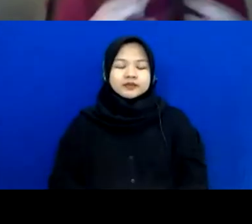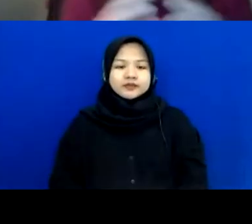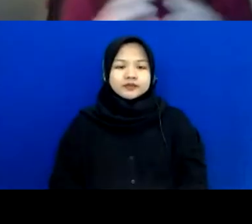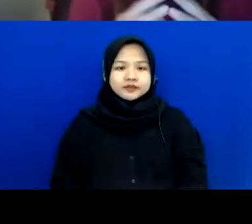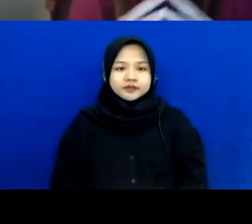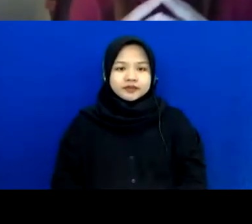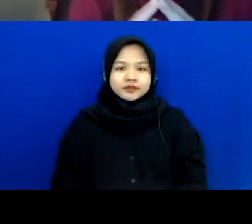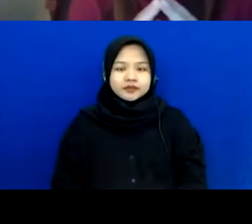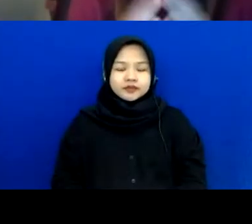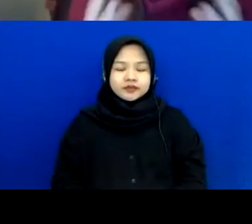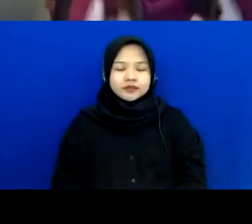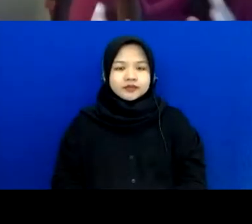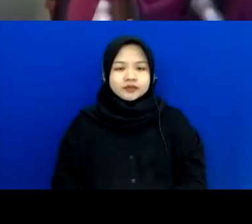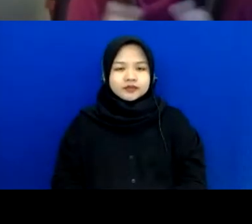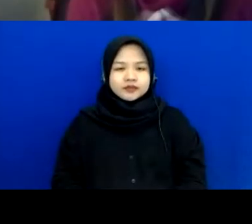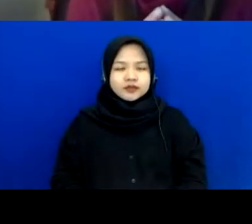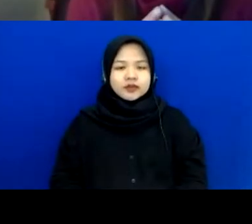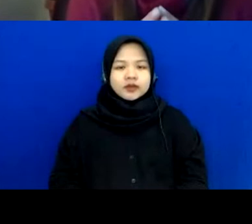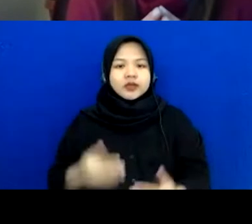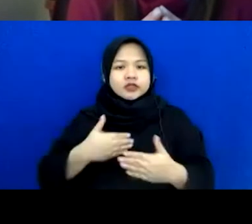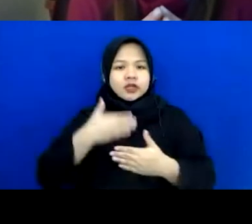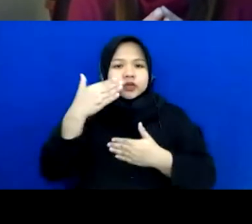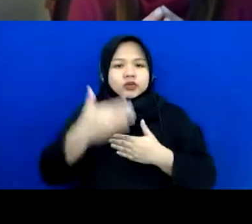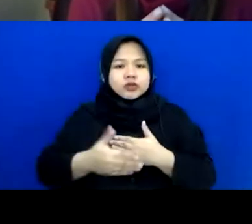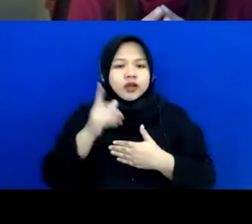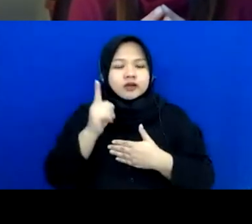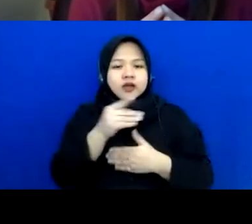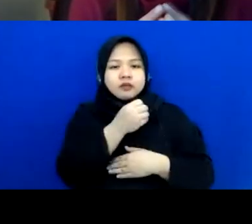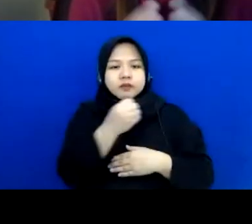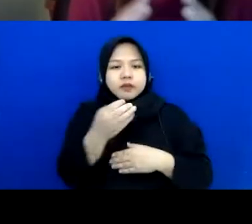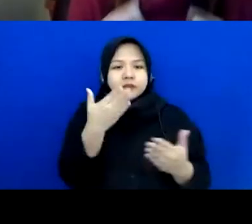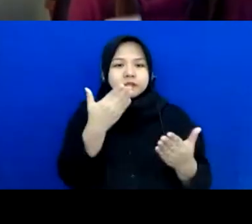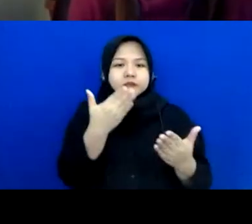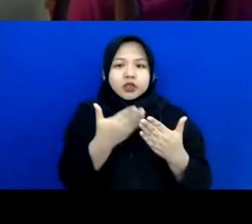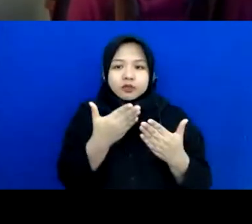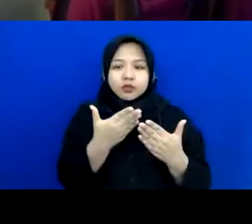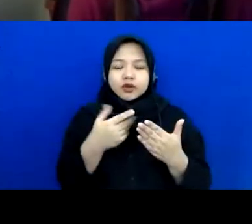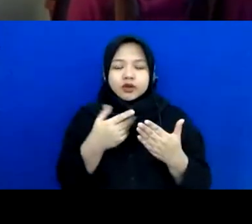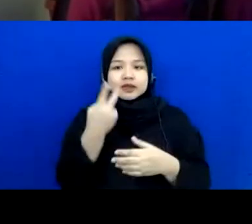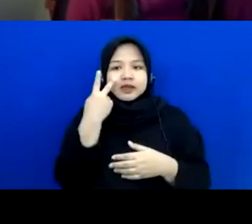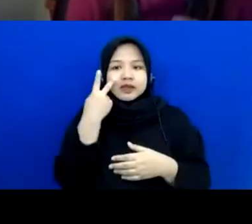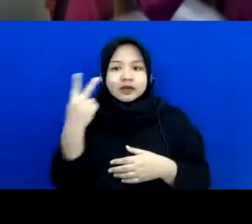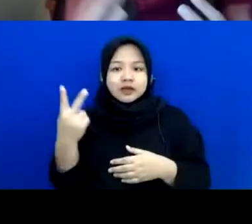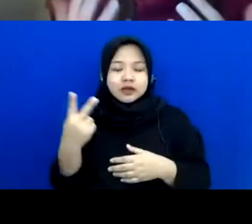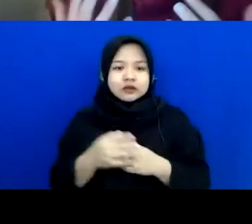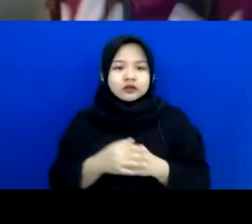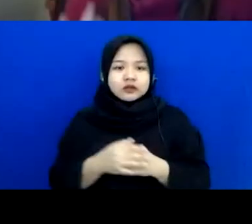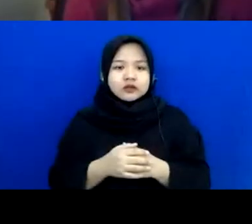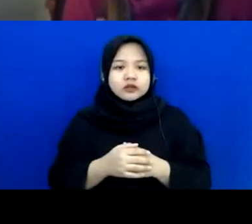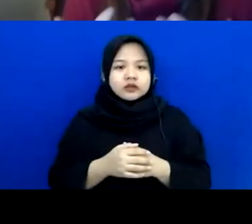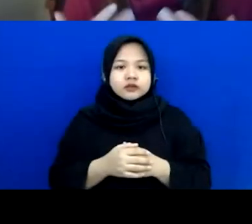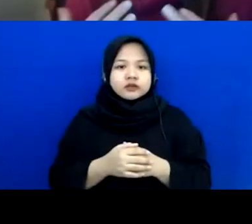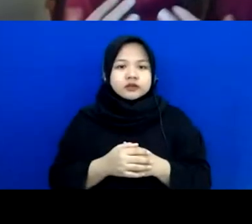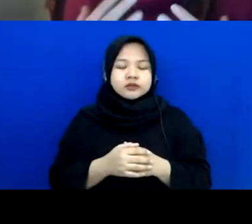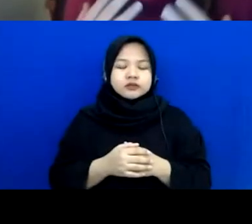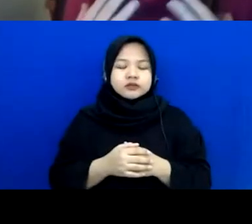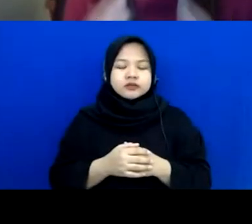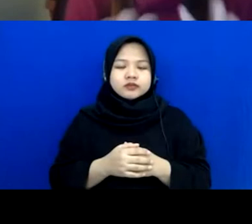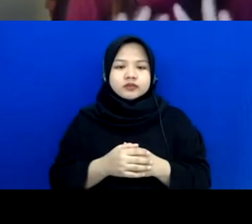move through some of the key findings of our report, there are really